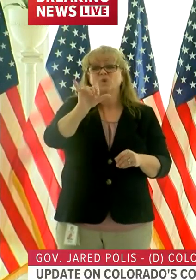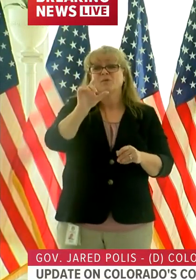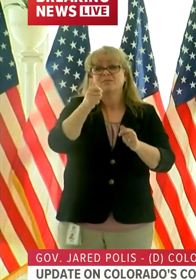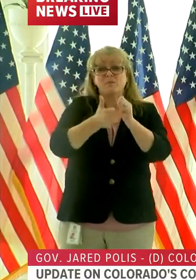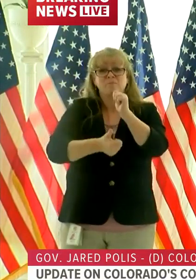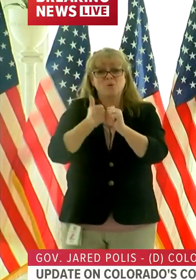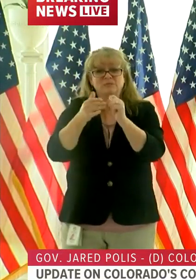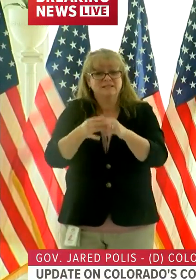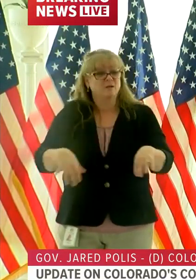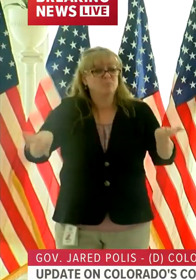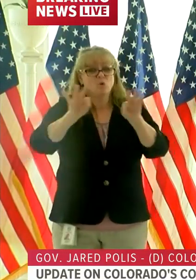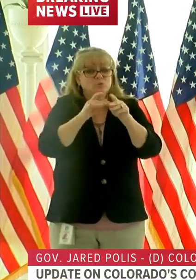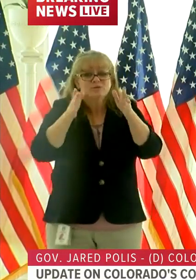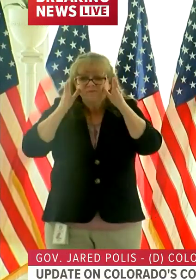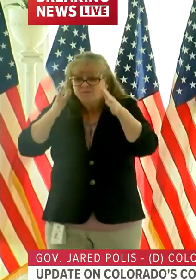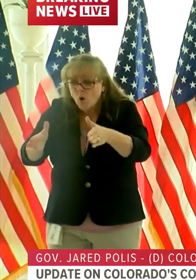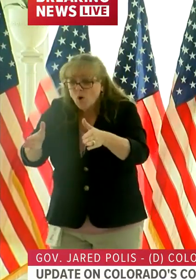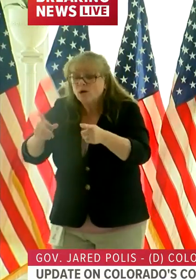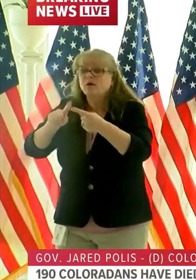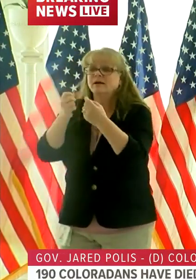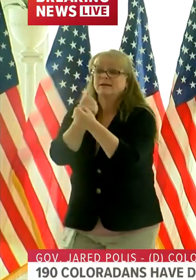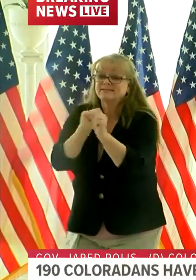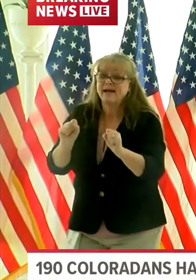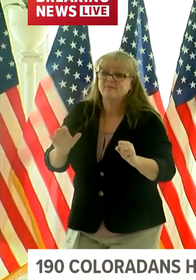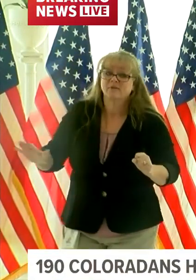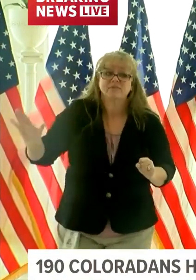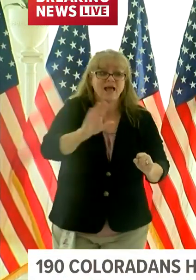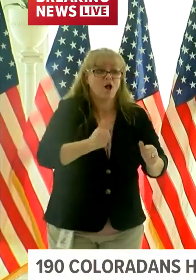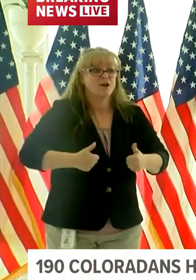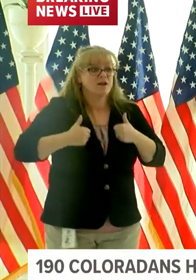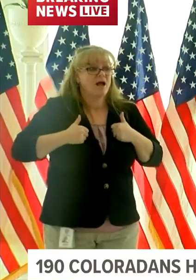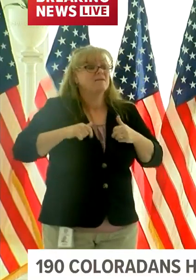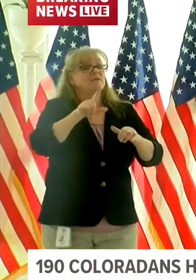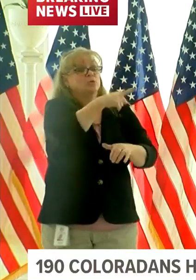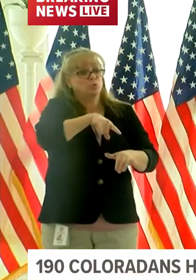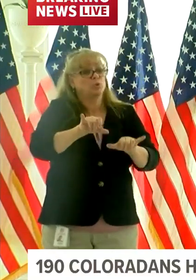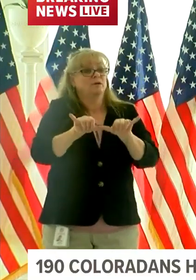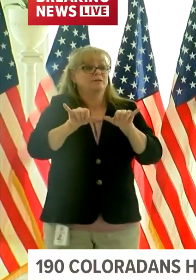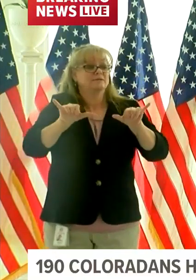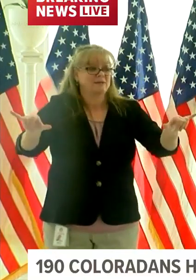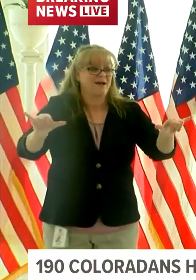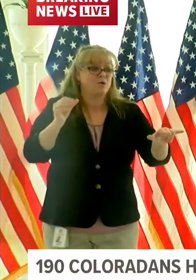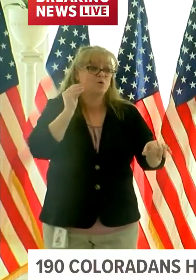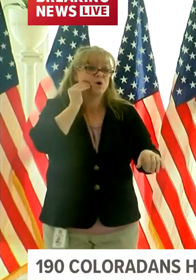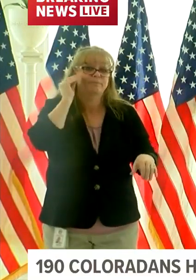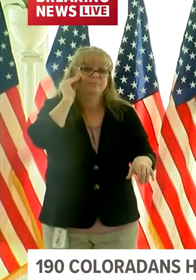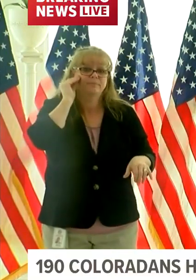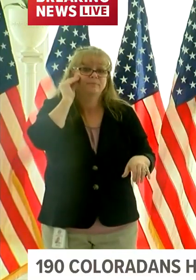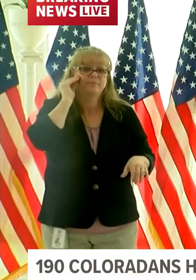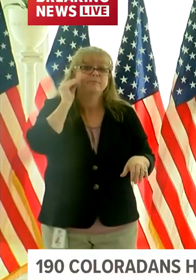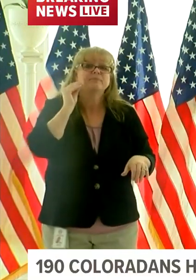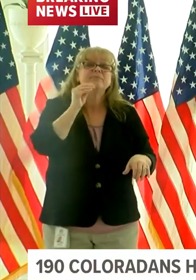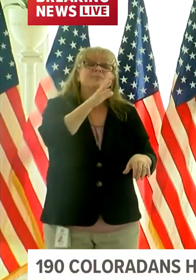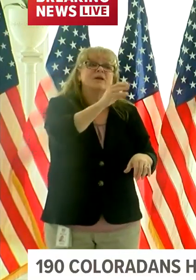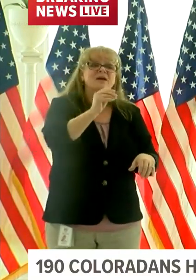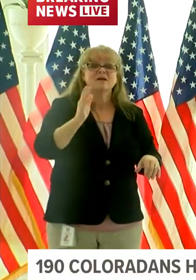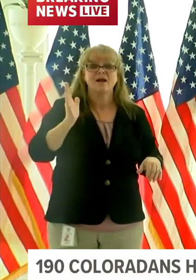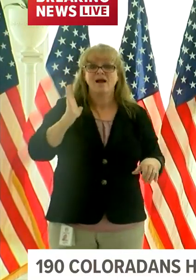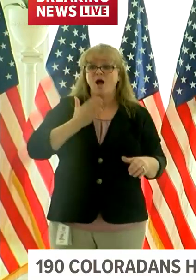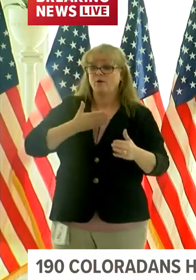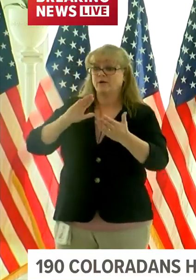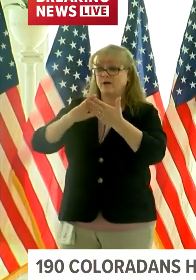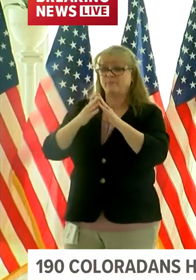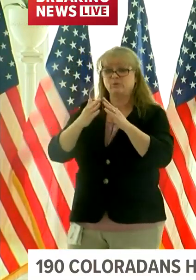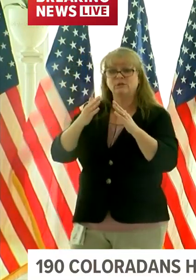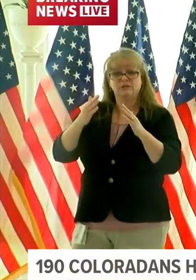lives by staying at home. Of course, our communities across the world are reflecting on our losses, but we know that there are many